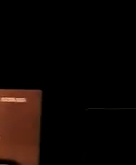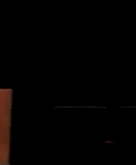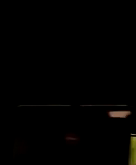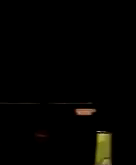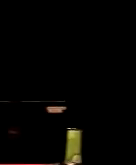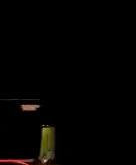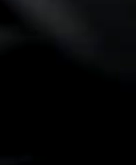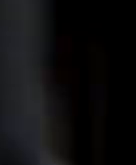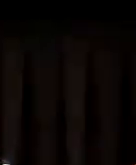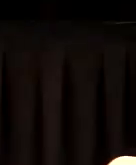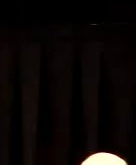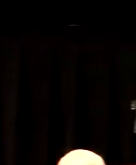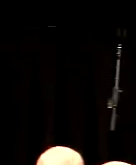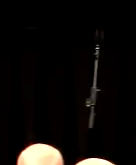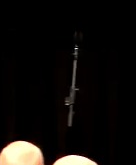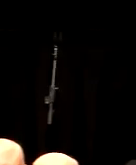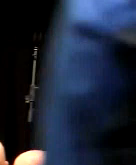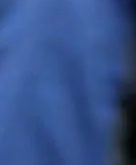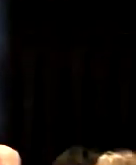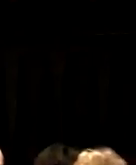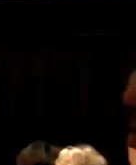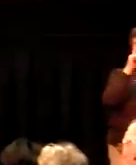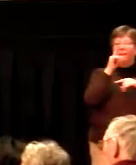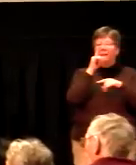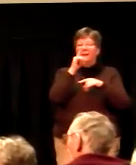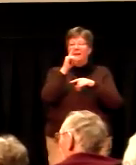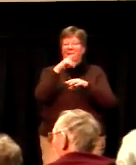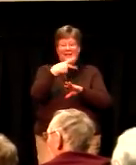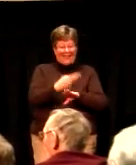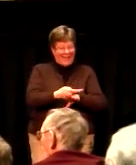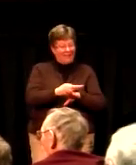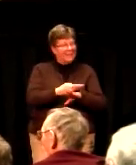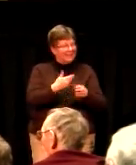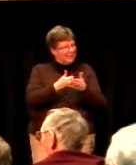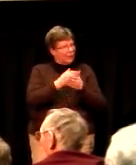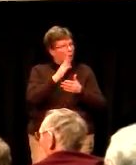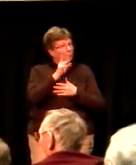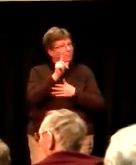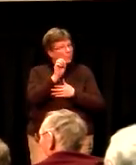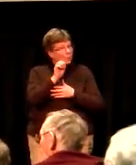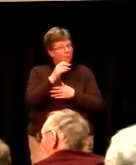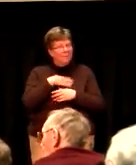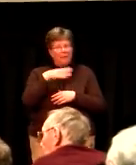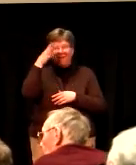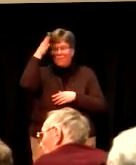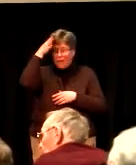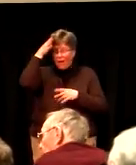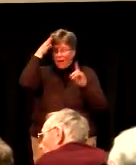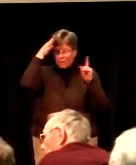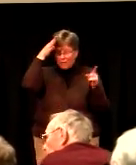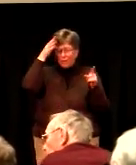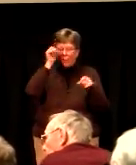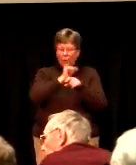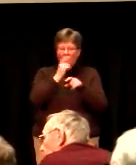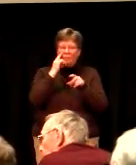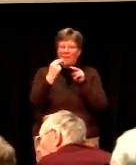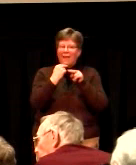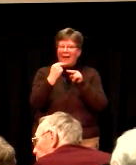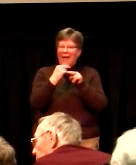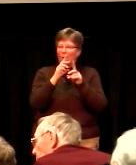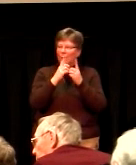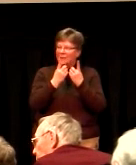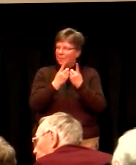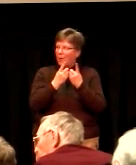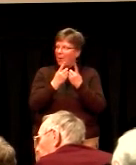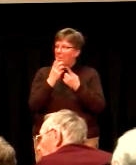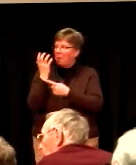bomb, because one actually did land outside of Butte, and my father worked for the highway department. Oh,